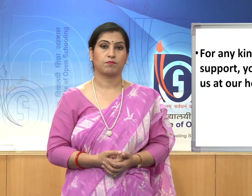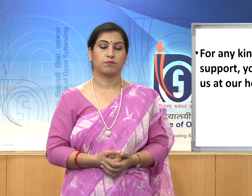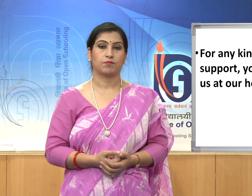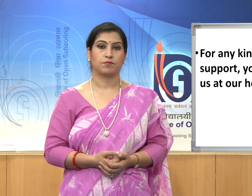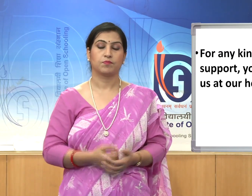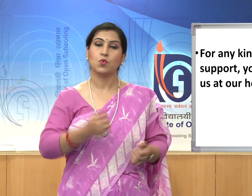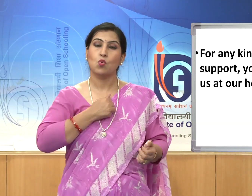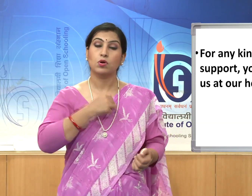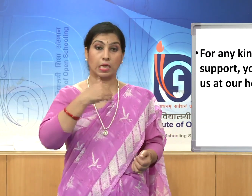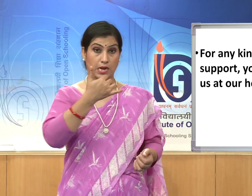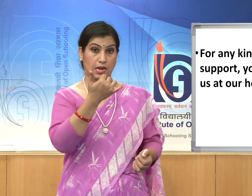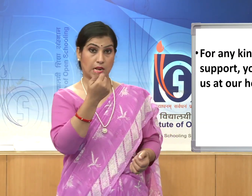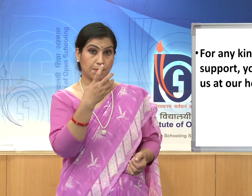us at our